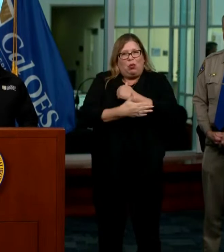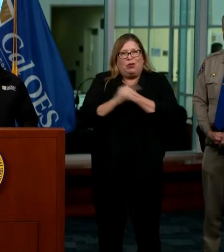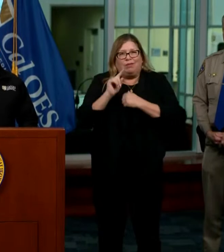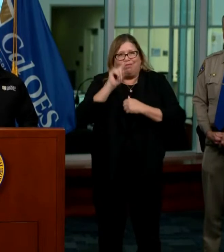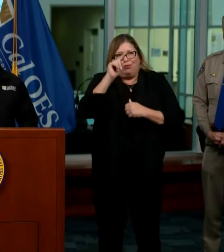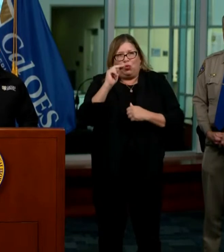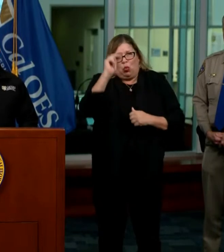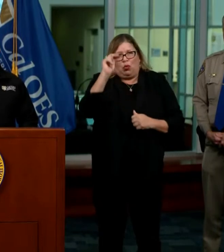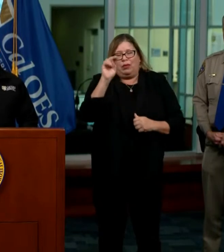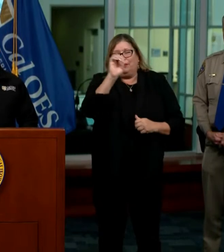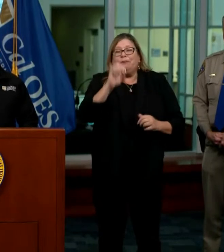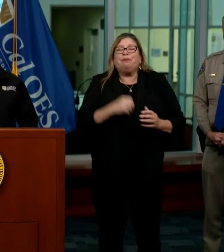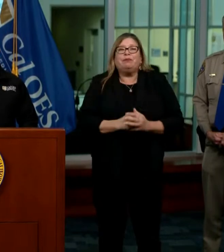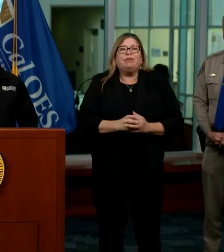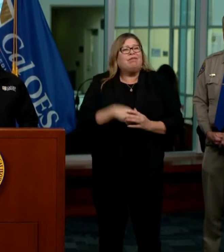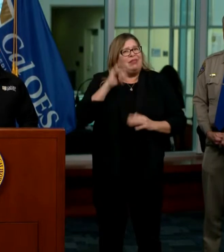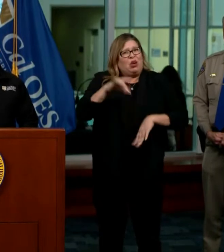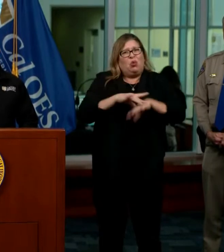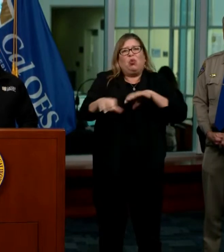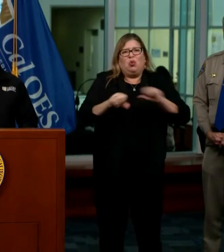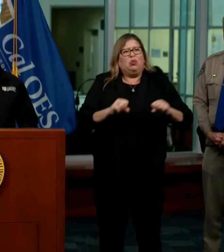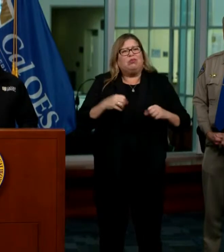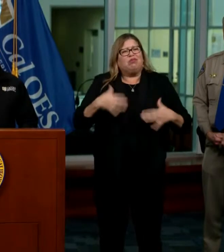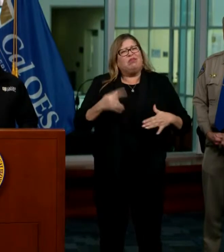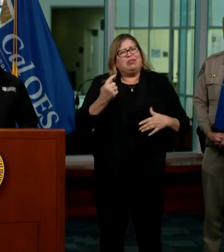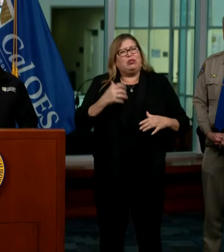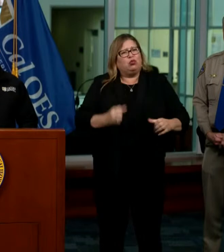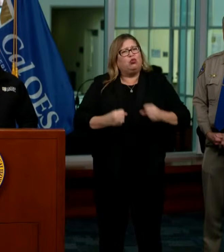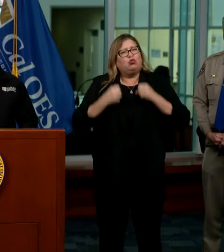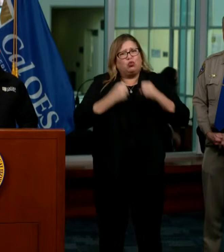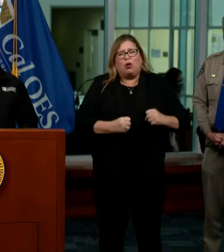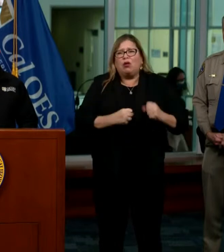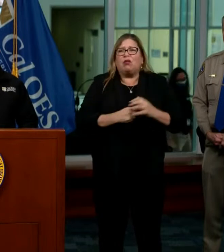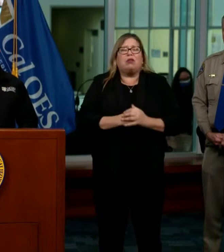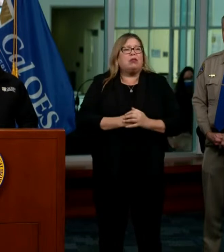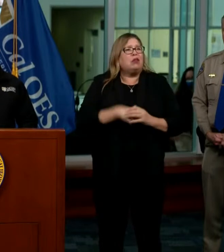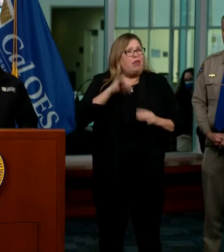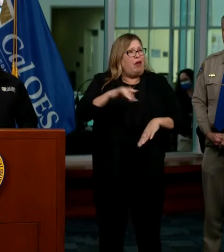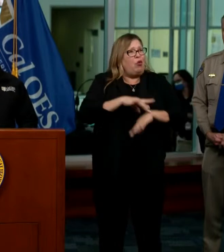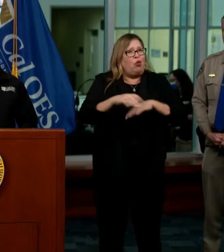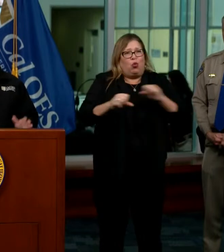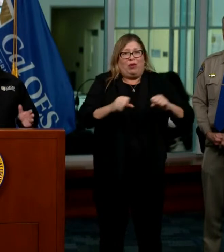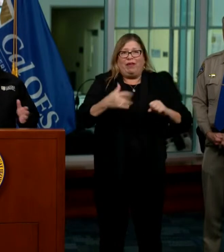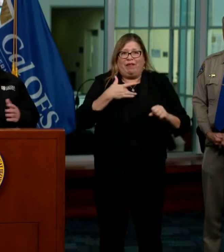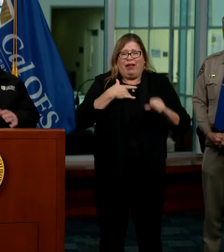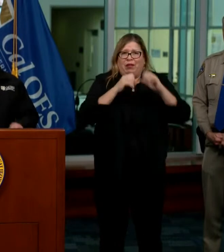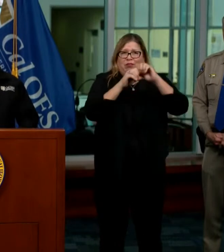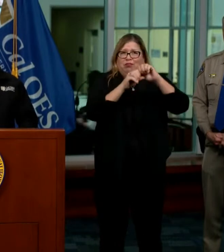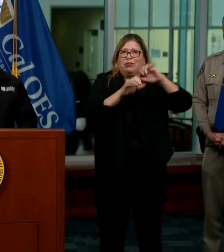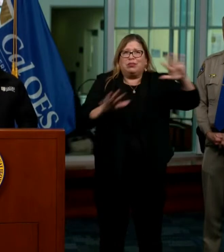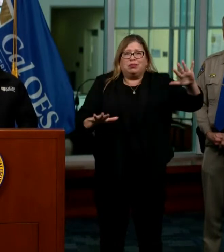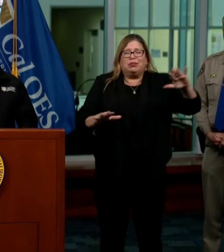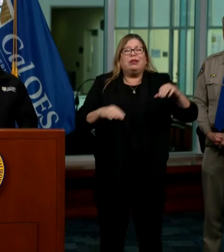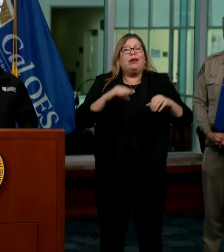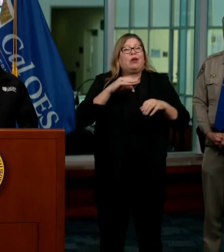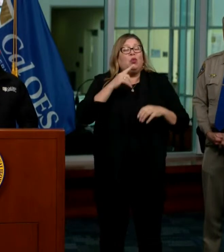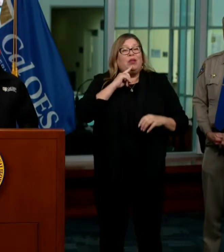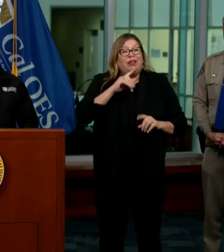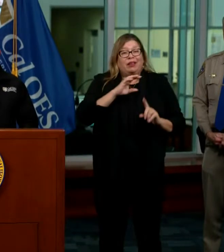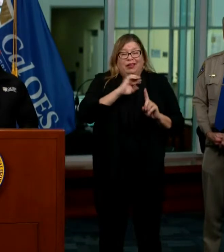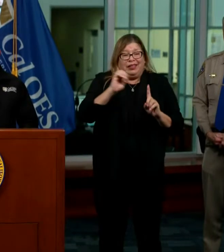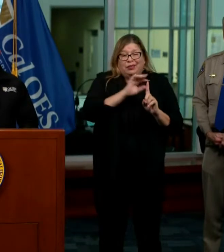Obviously, a relatively strong earthquake, and it was felt widely as far east